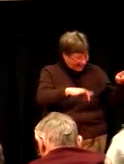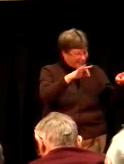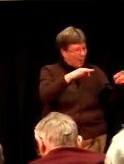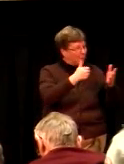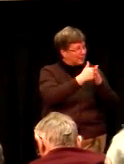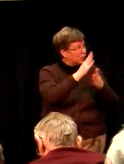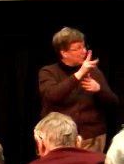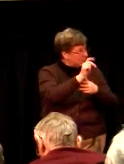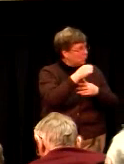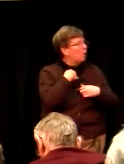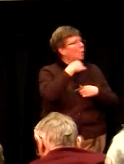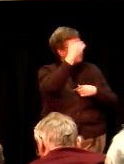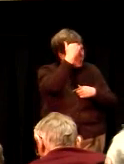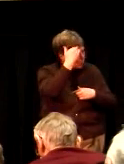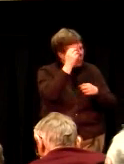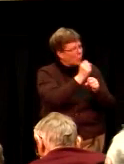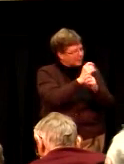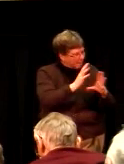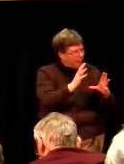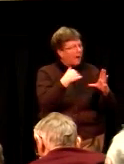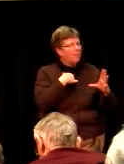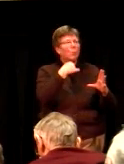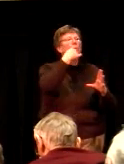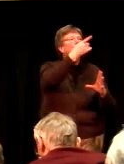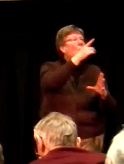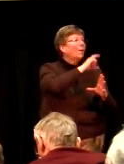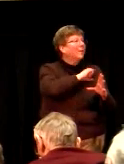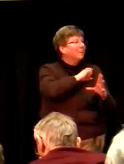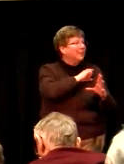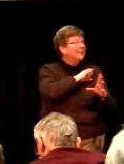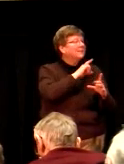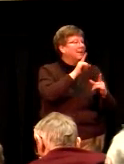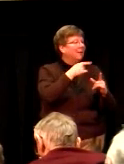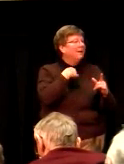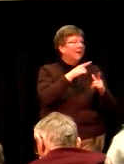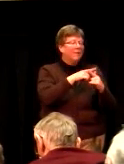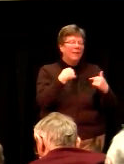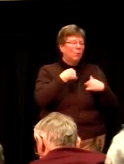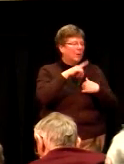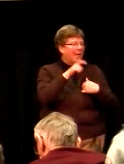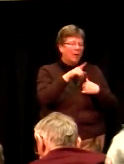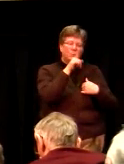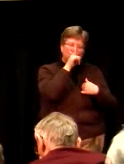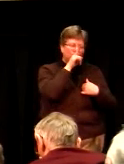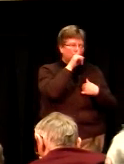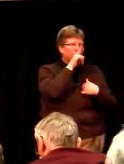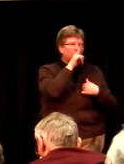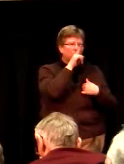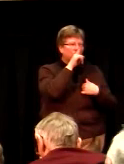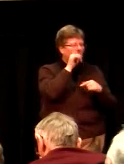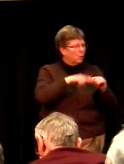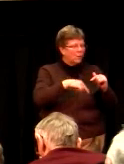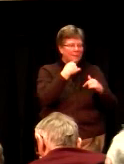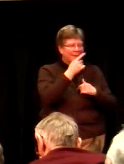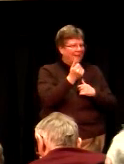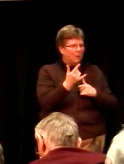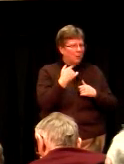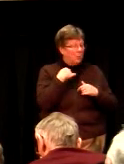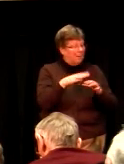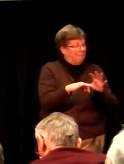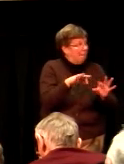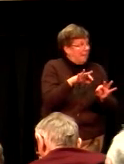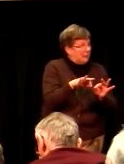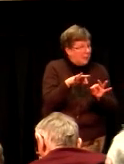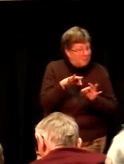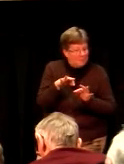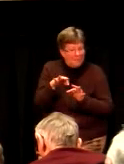knew it was a bomb, we told the police, and then we were absolutely silenced and could pick up the pieces, and some of us